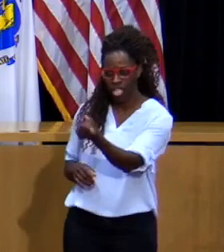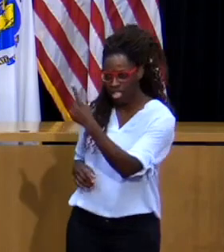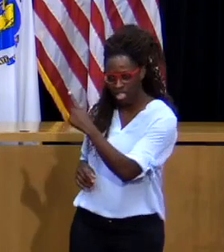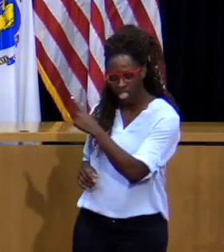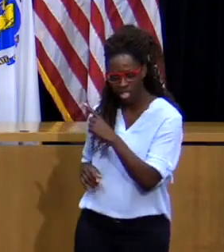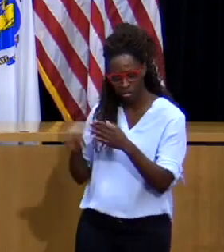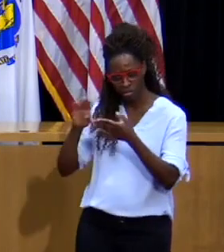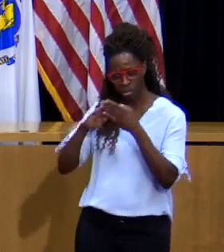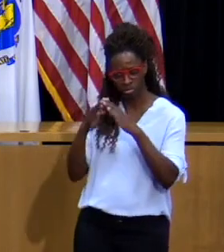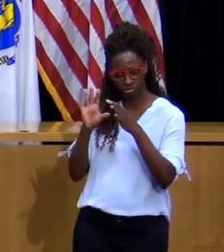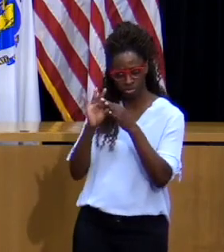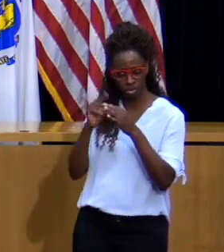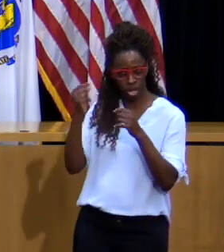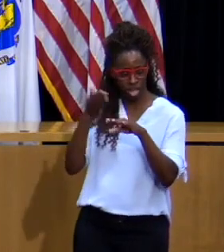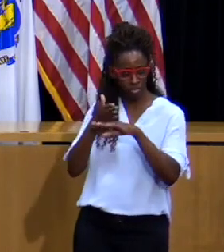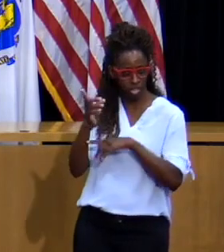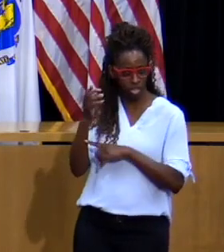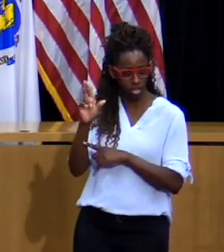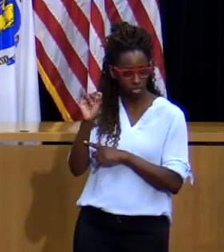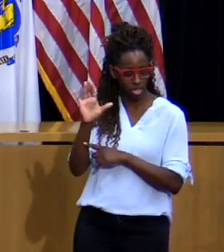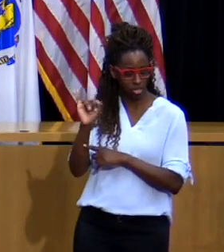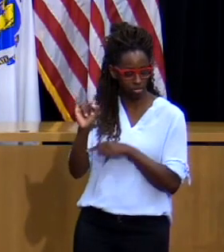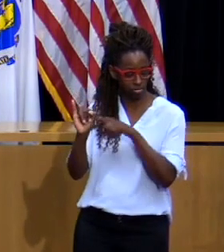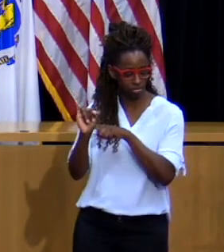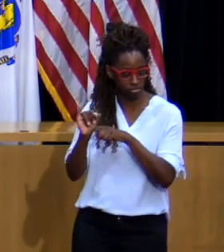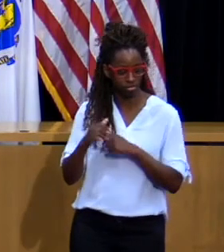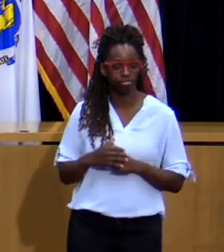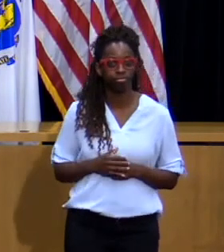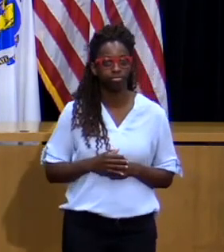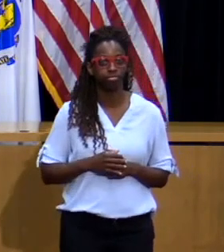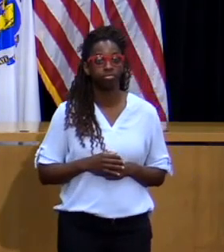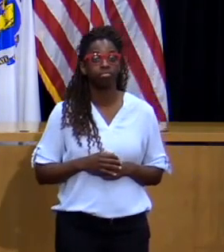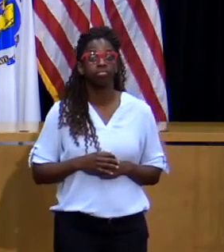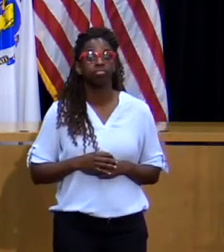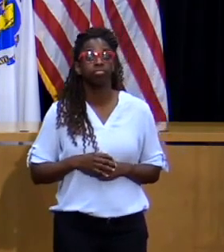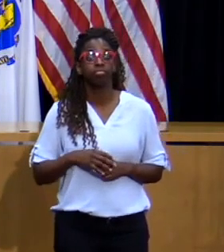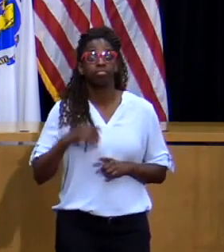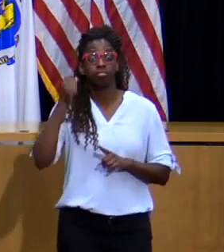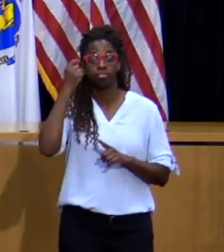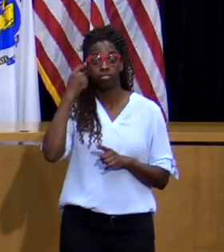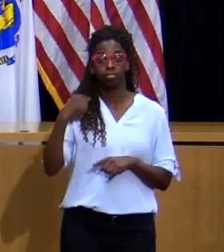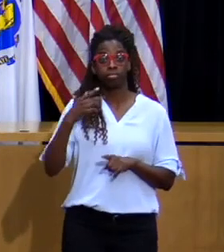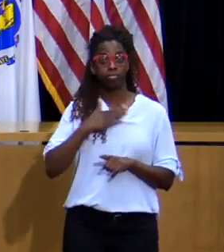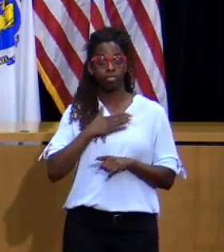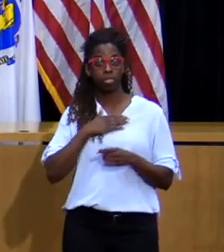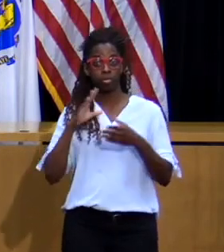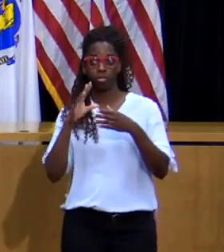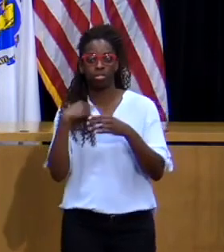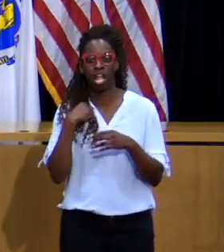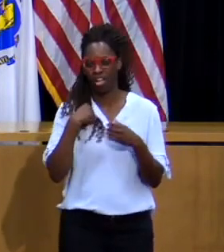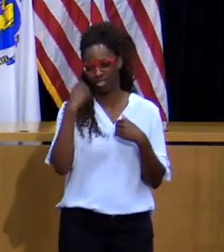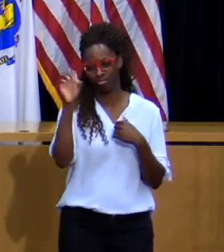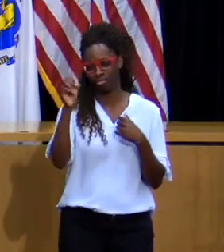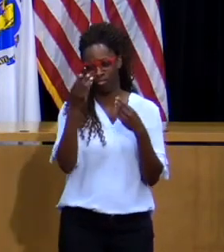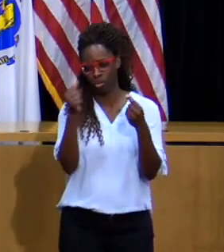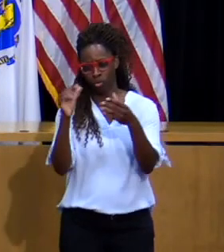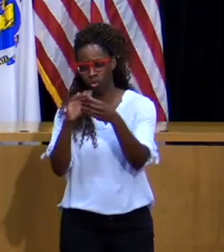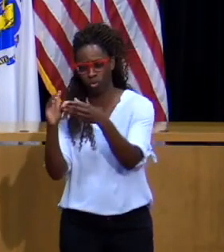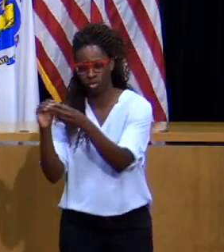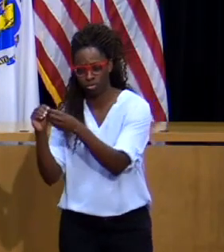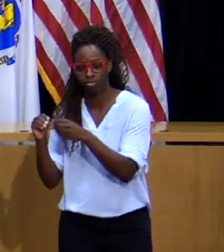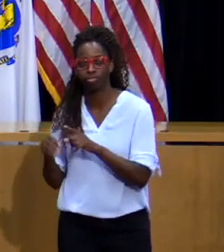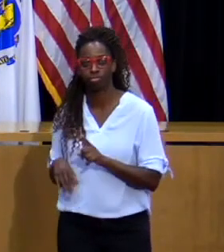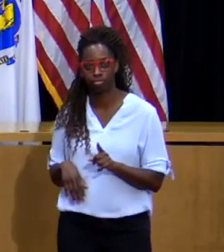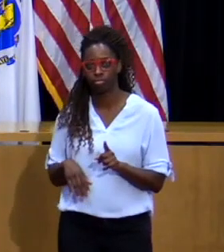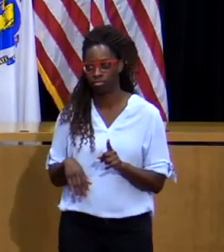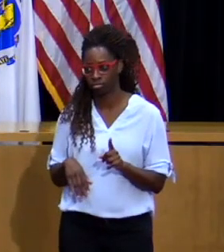anecdotal kinds of polls among my parishioners, and I have, of a few, I'd say fewer than 20 people,